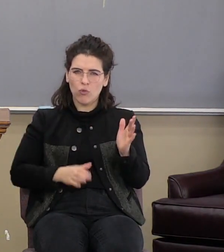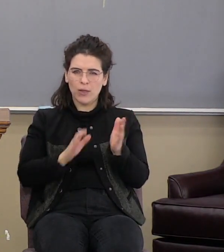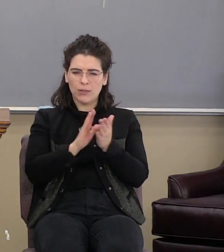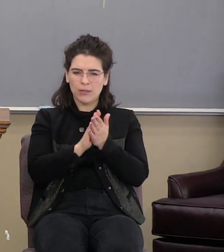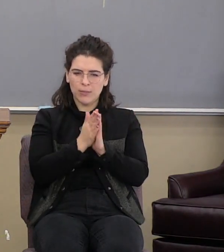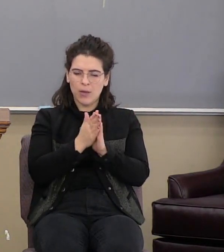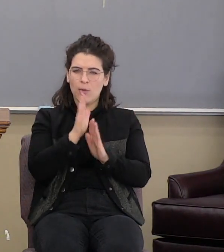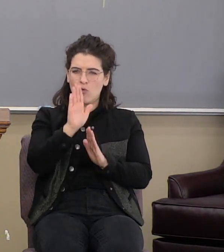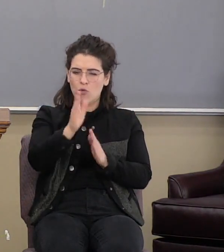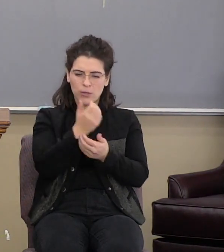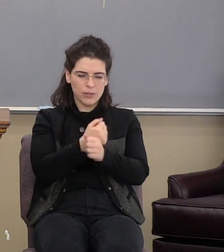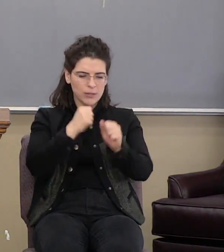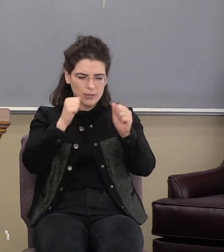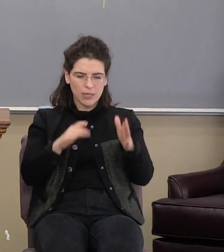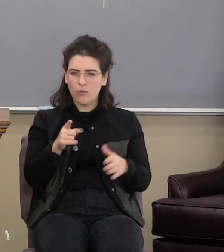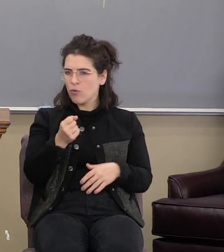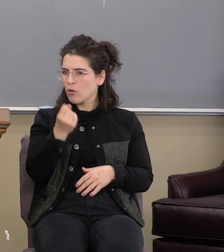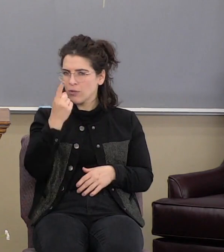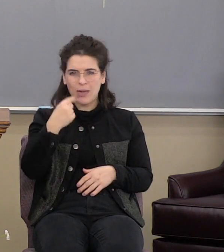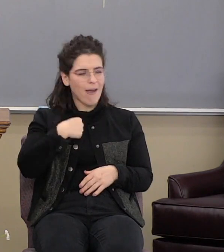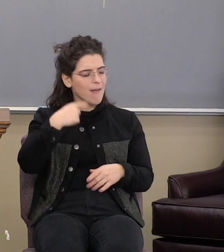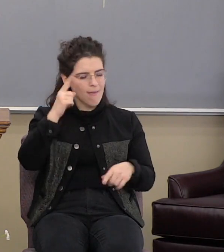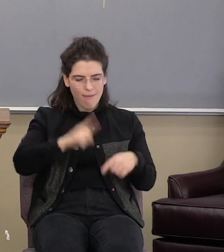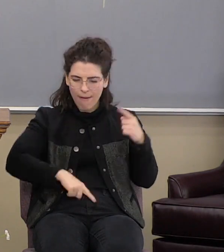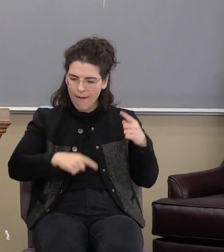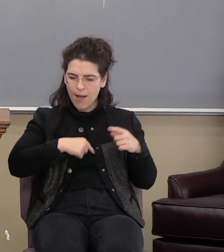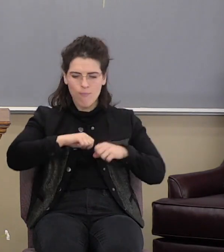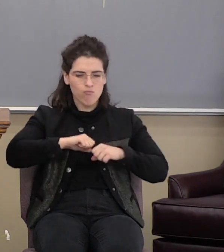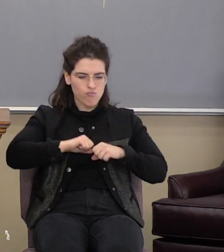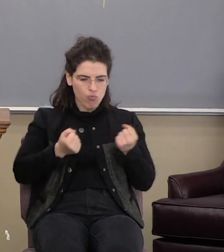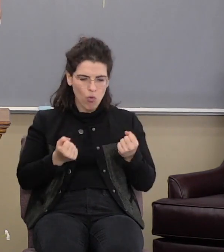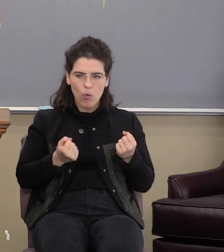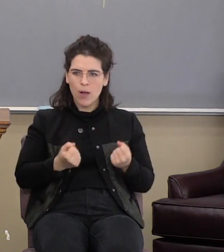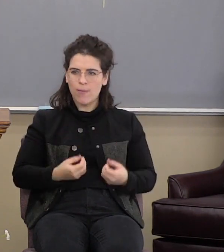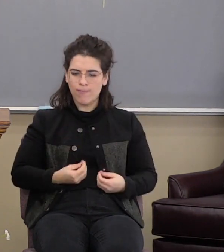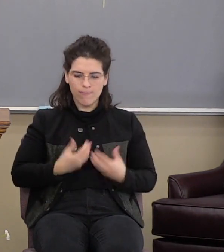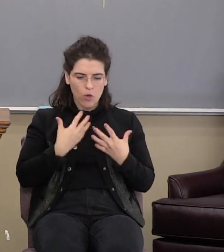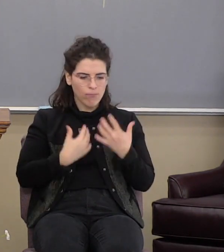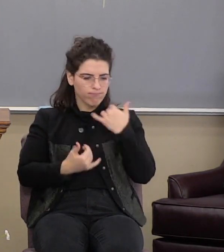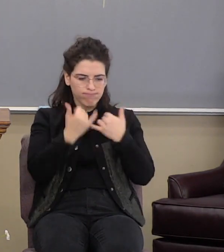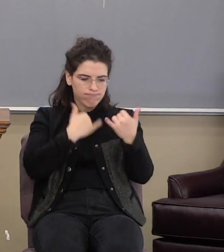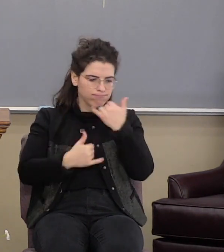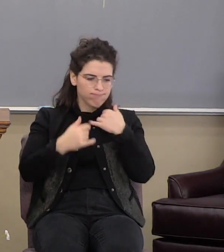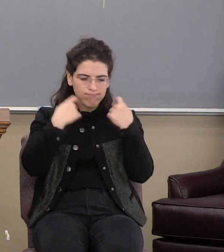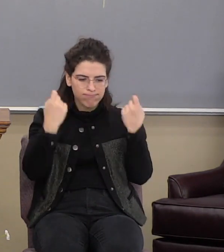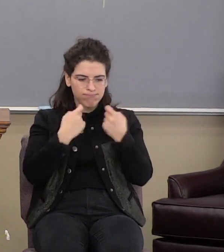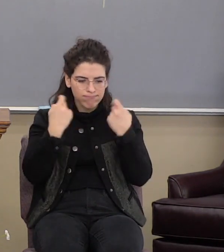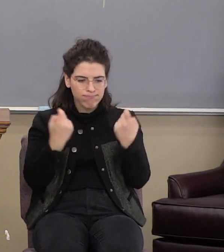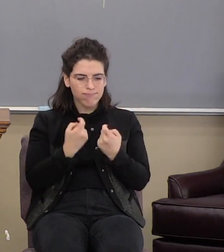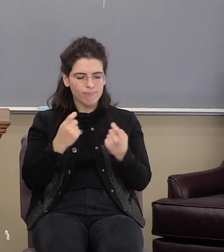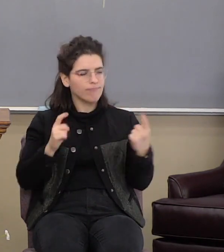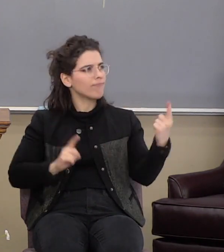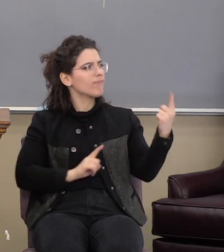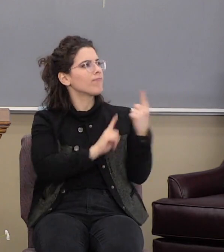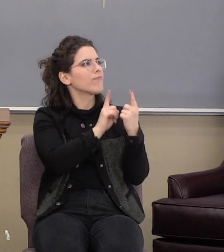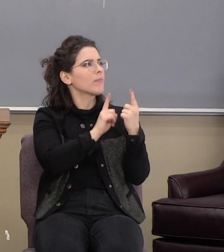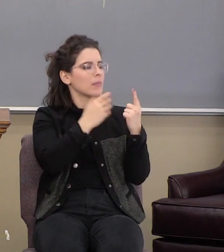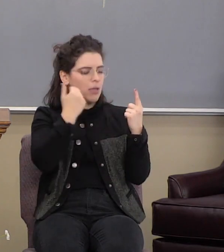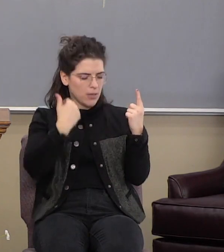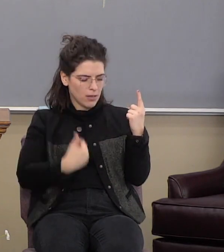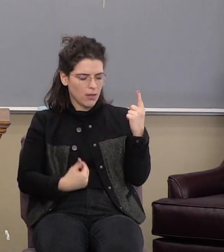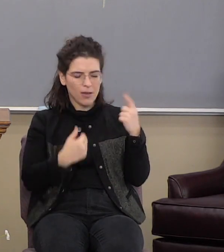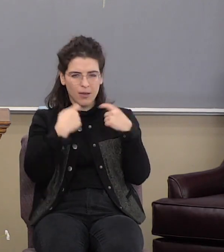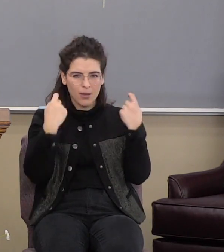it. I'm broken. I fail. I'm full of flaws. And you know what? I come to Him as I am,